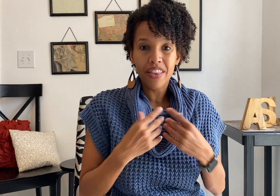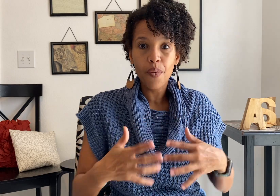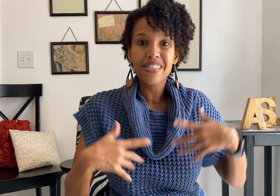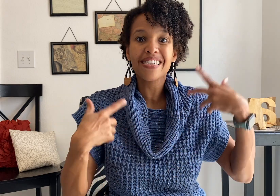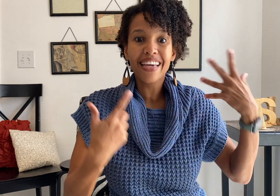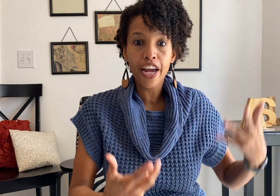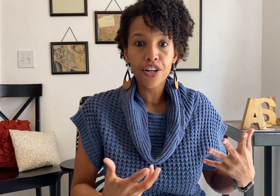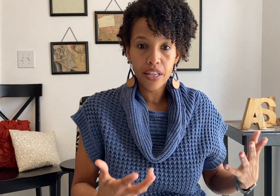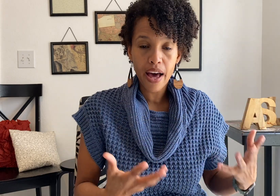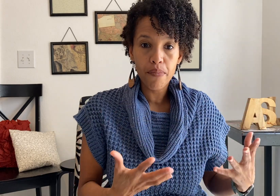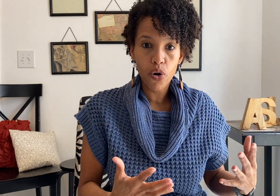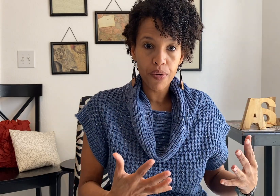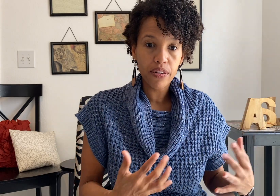was scared in that moment.